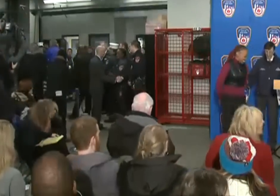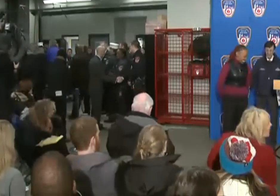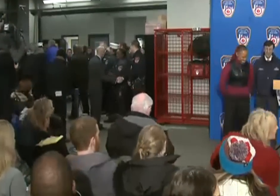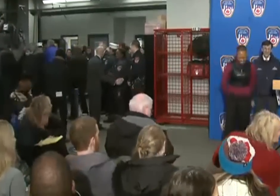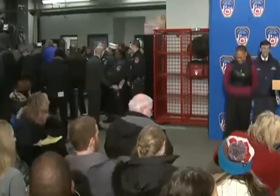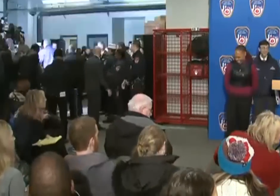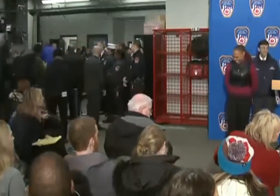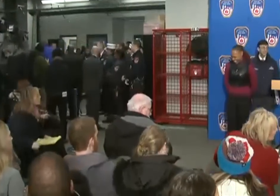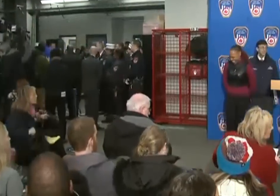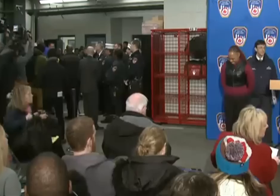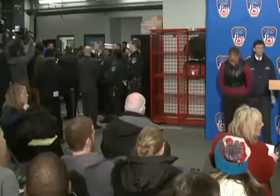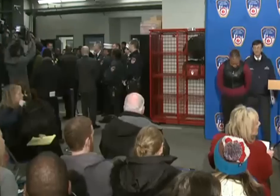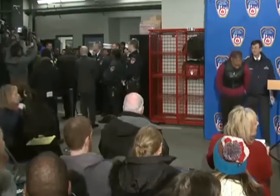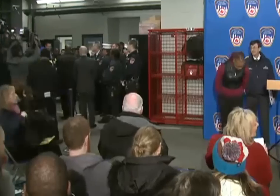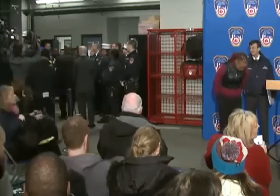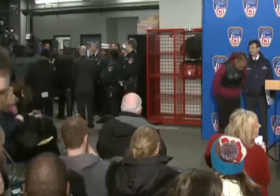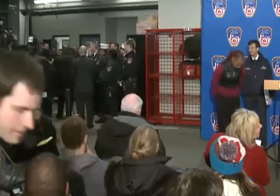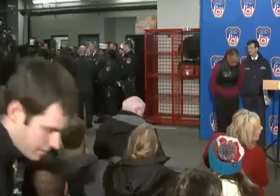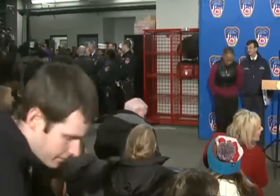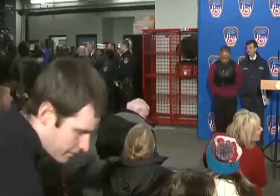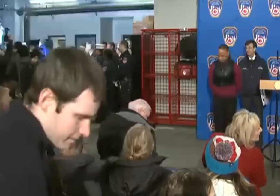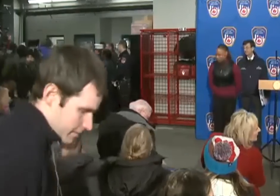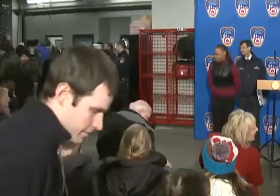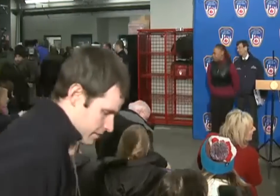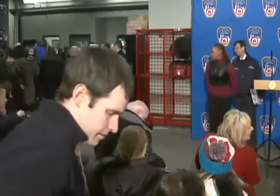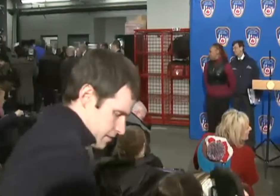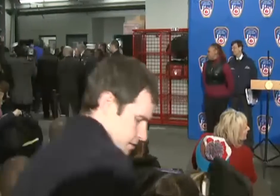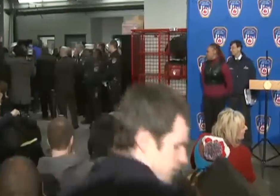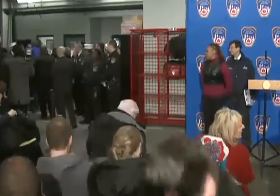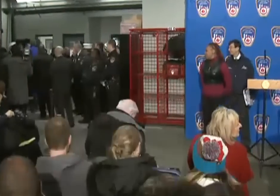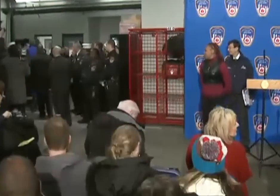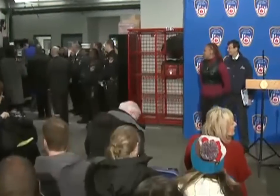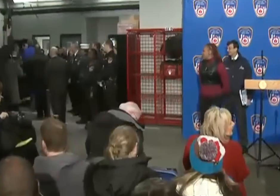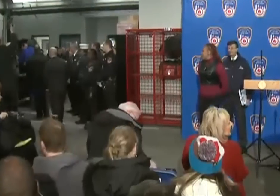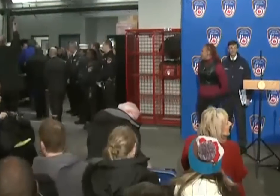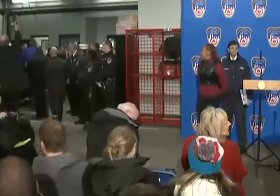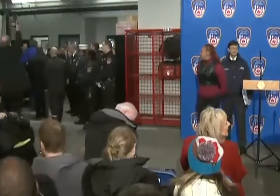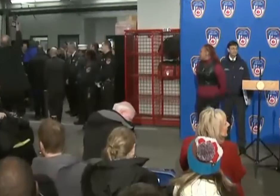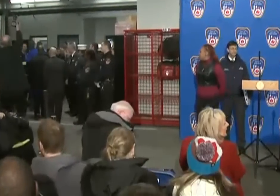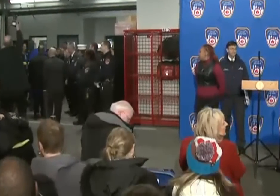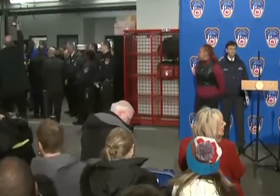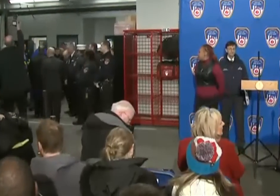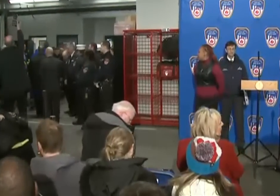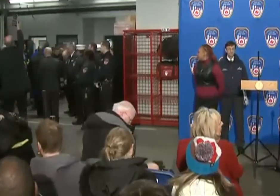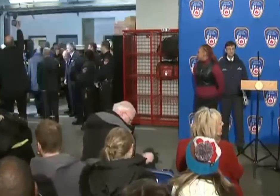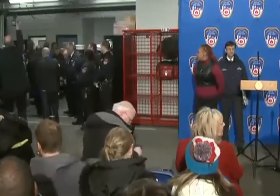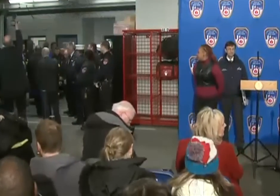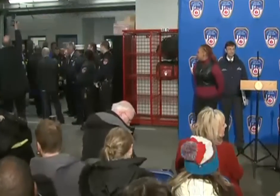Yeah. Here's the question. So you go back to the Democrats.